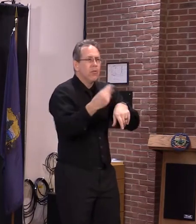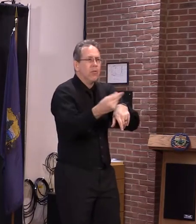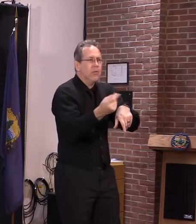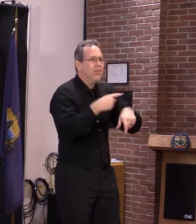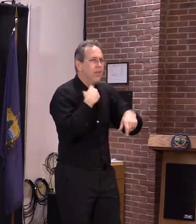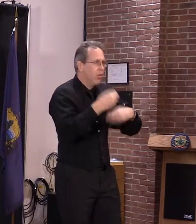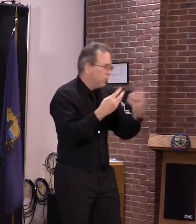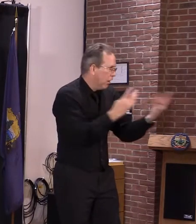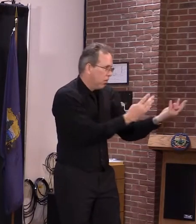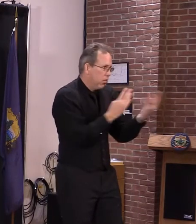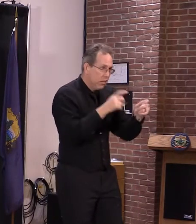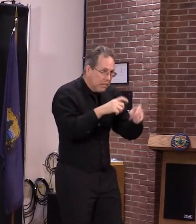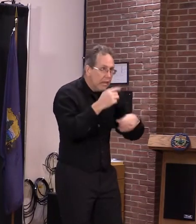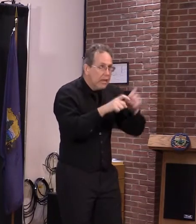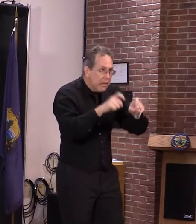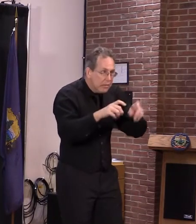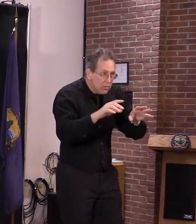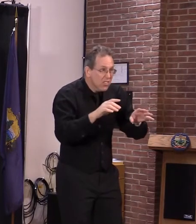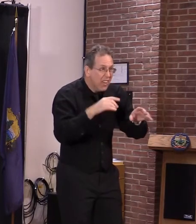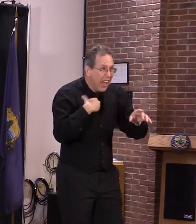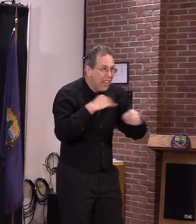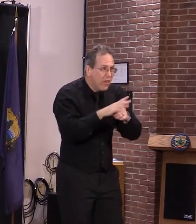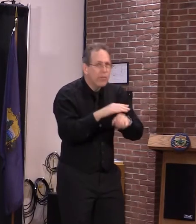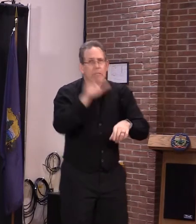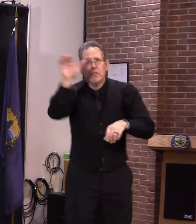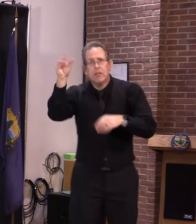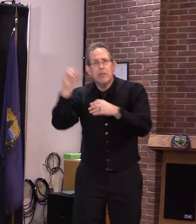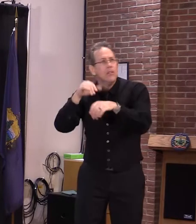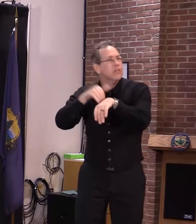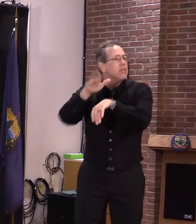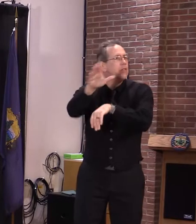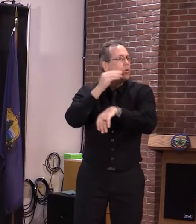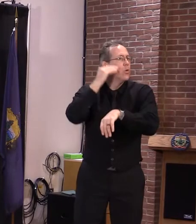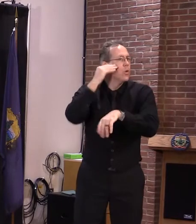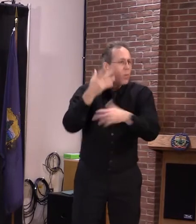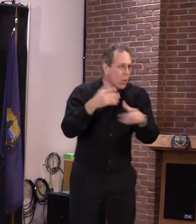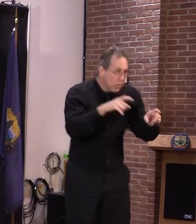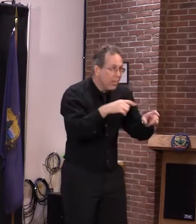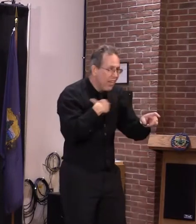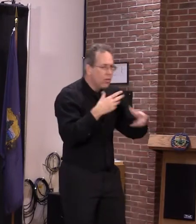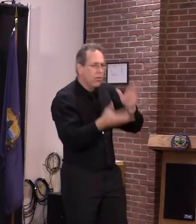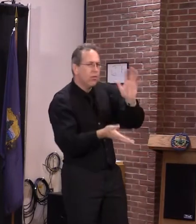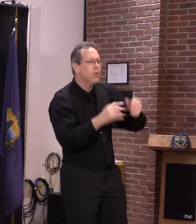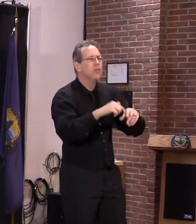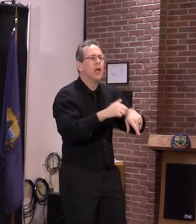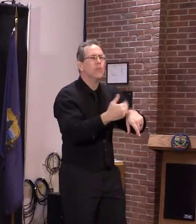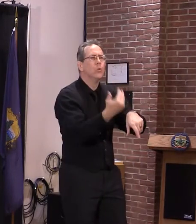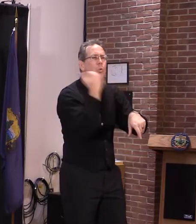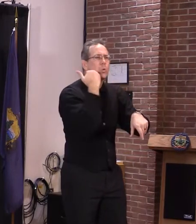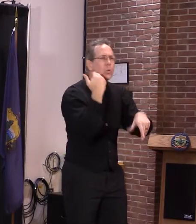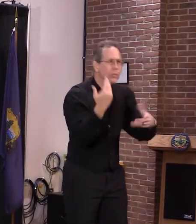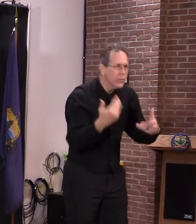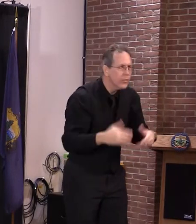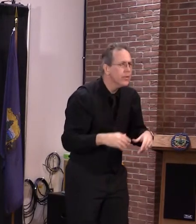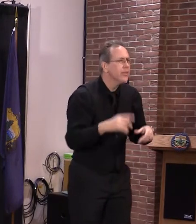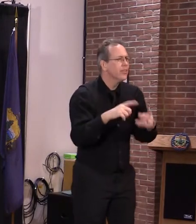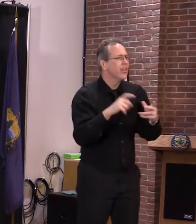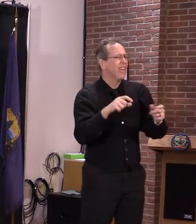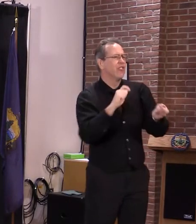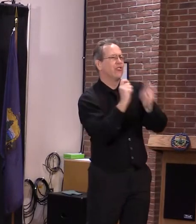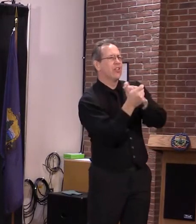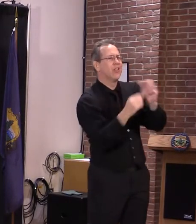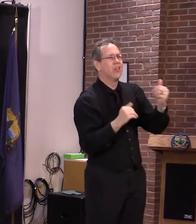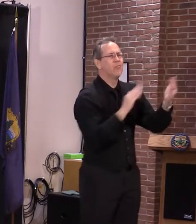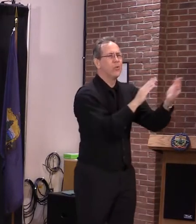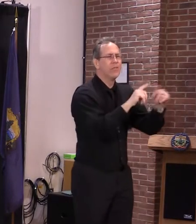to stay and contact tracing. So test at home was a necessary evolution in our strategy. We made this